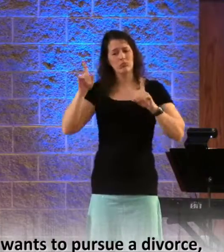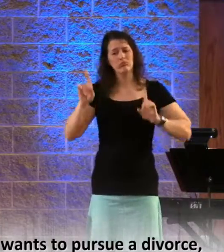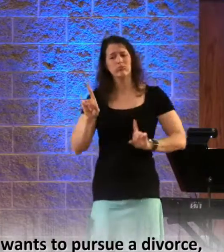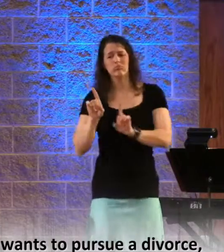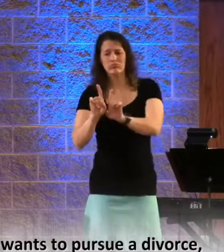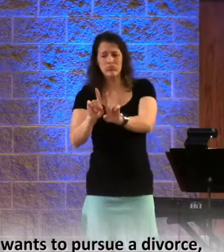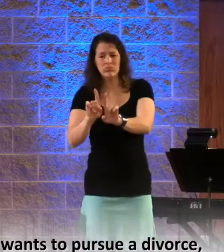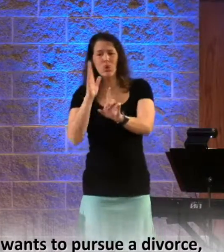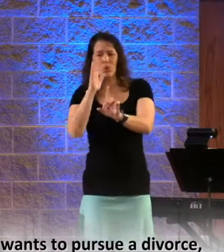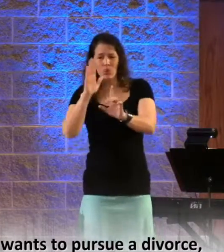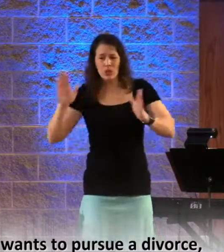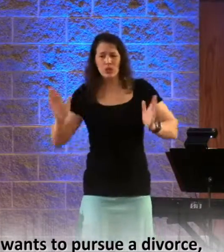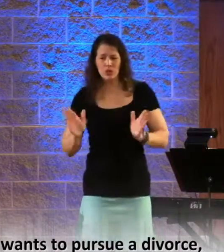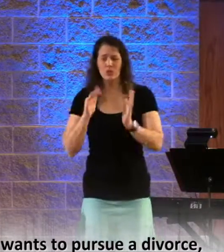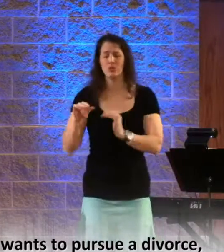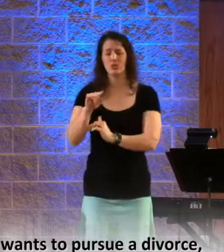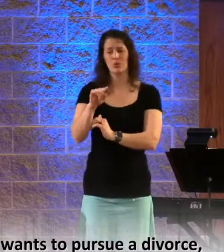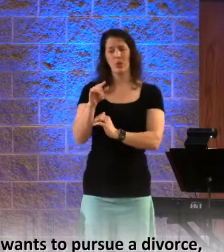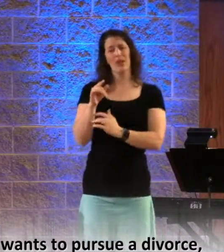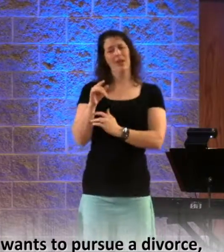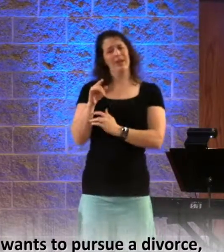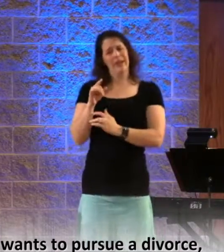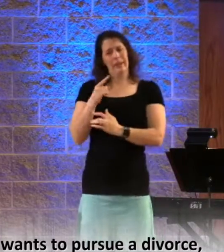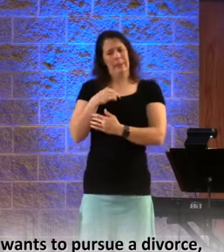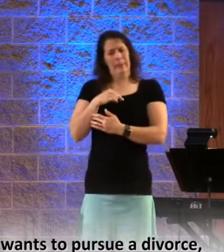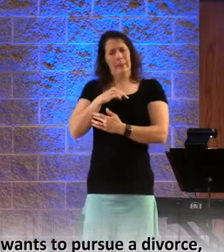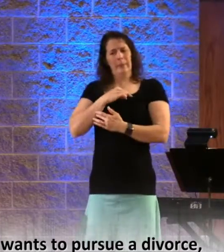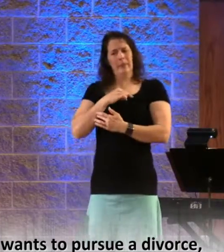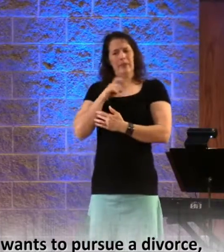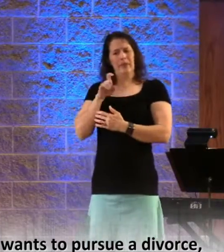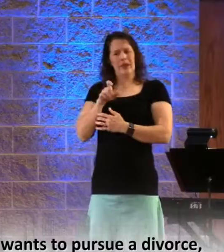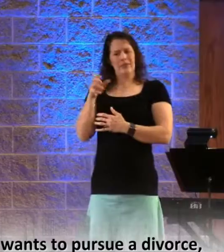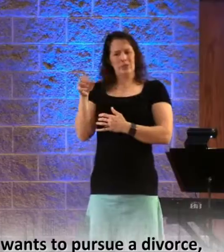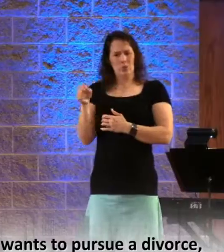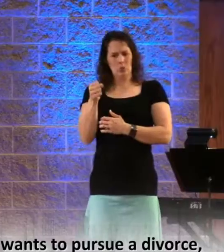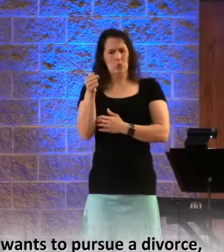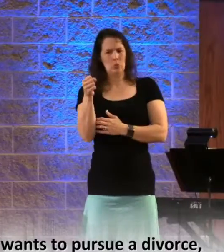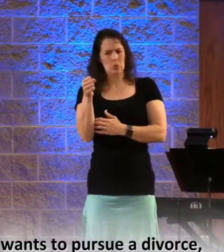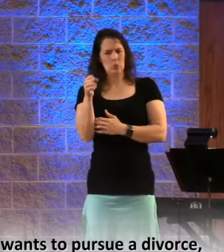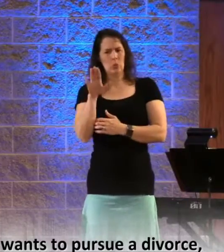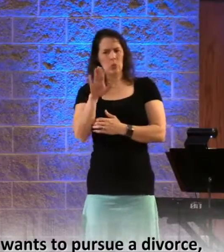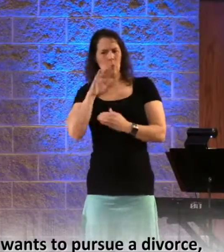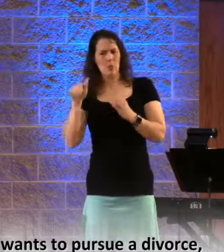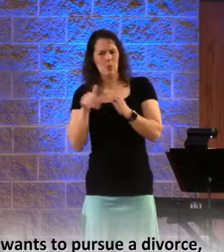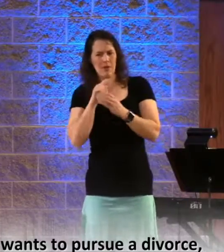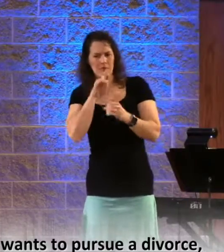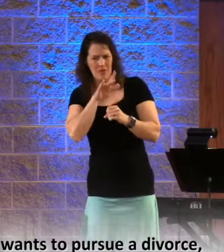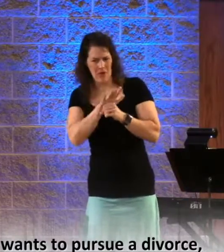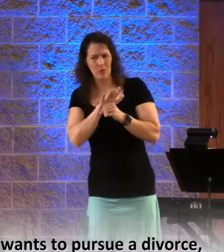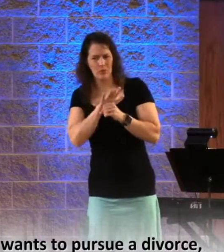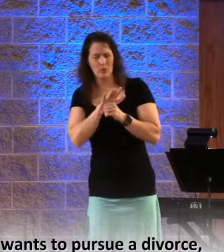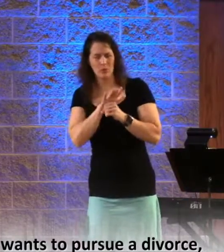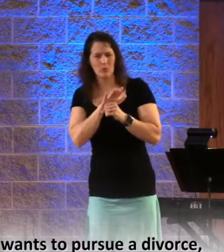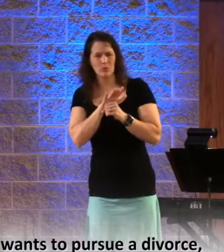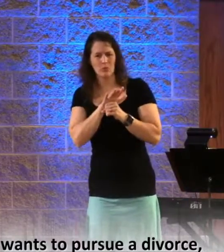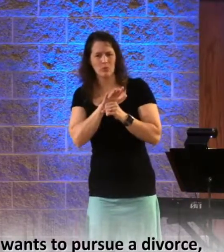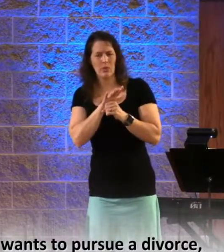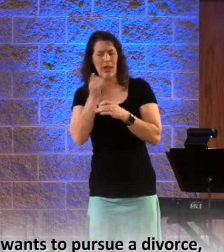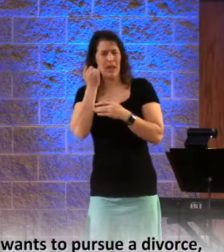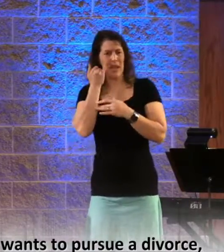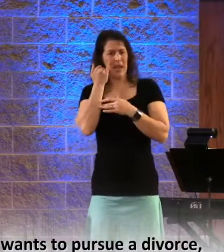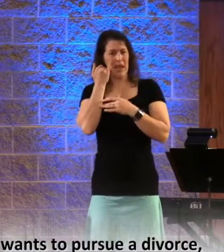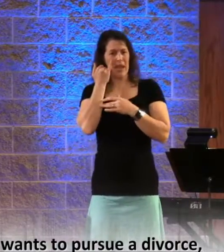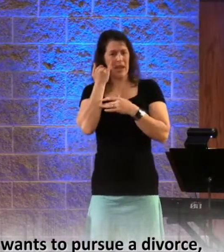alongside you. We will encourage you. But we're gonna hold you to your marriage vows. And if a